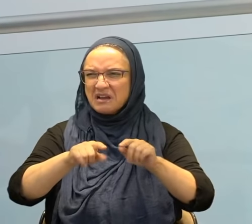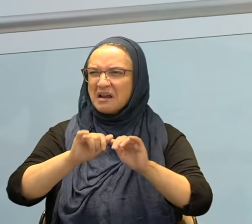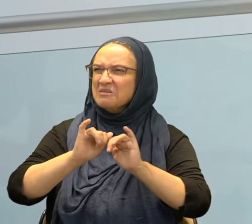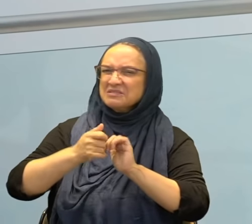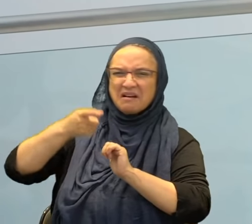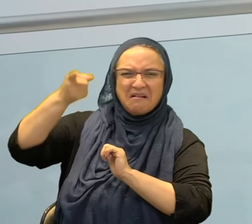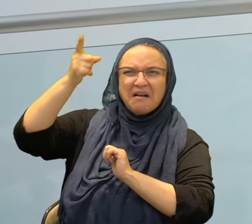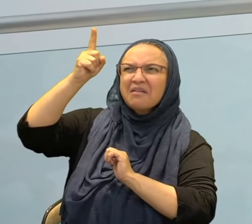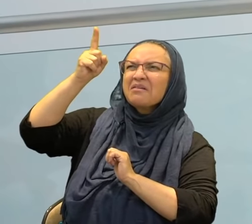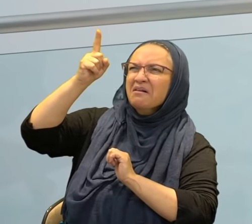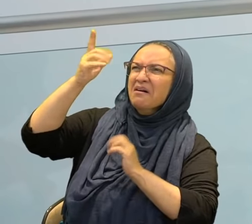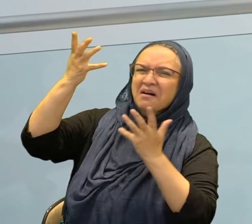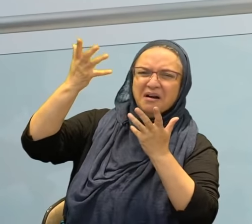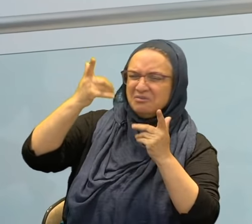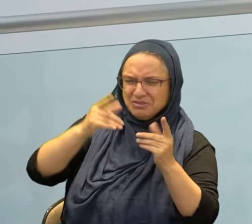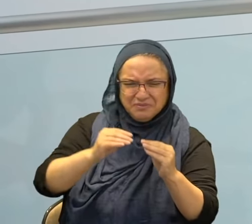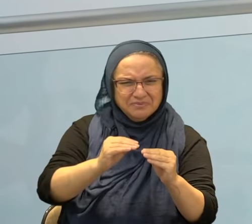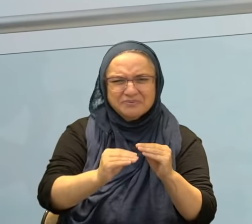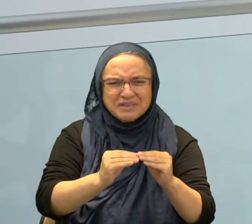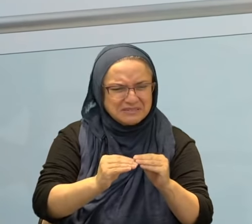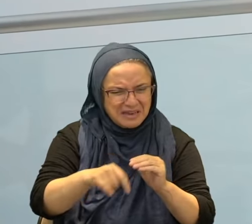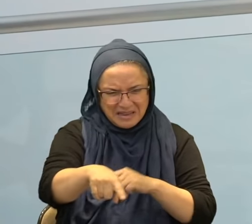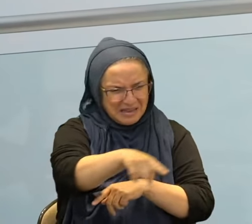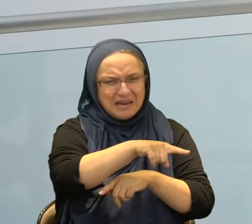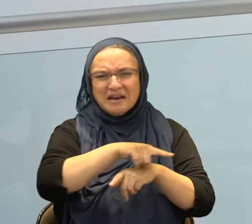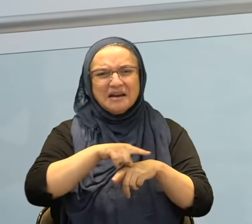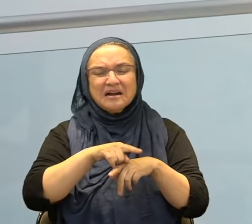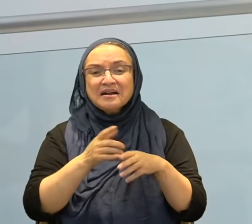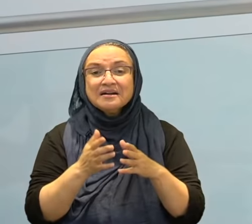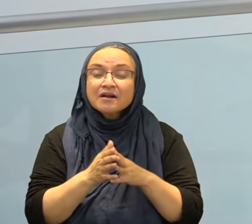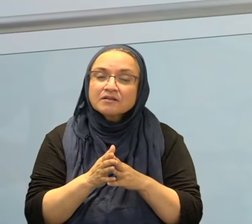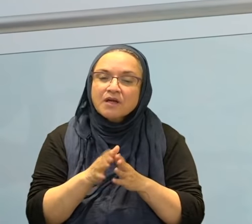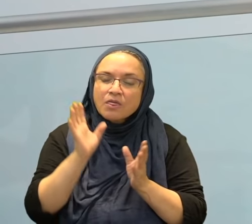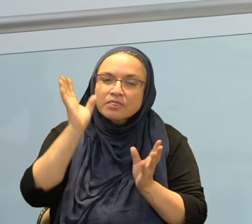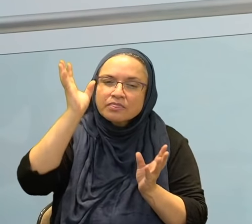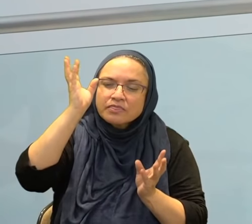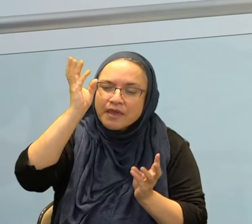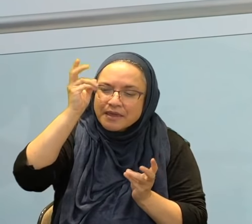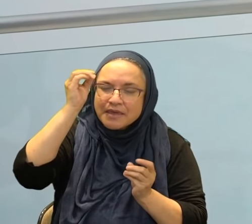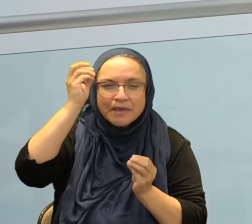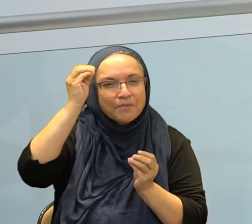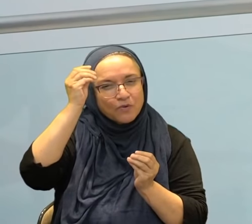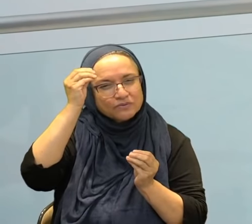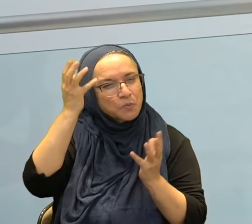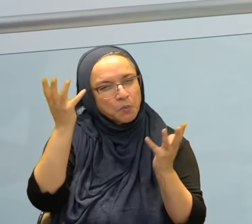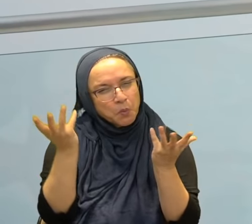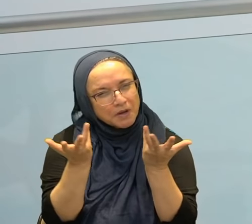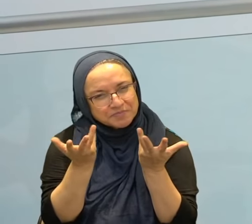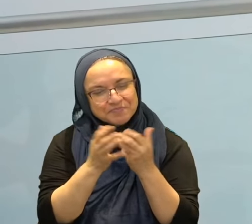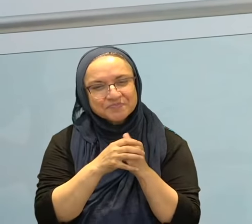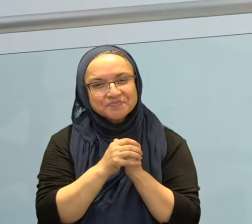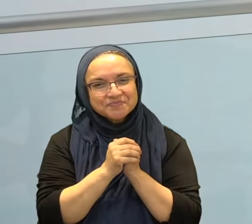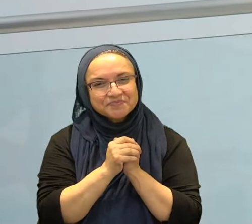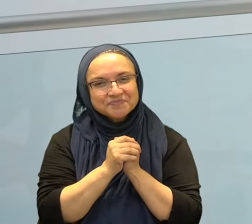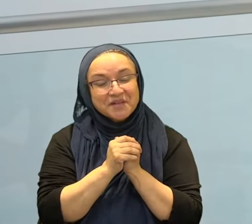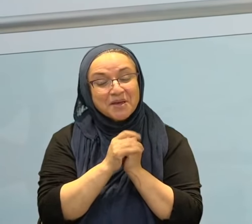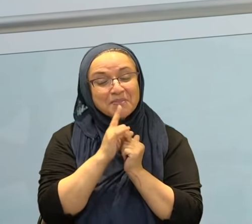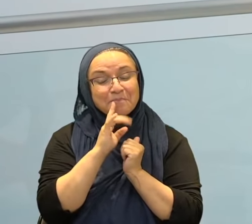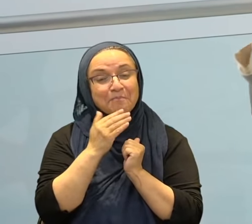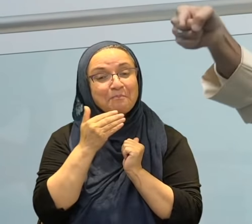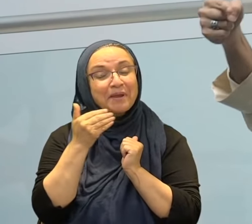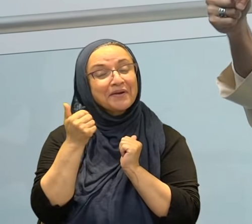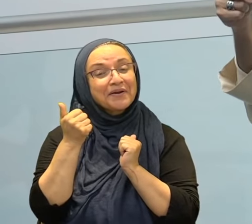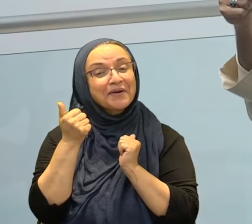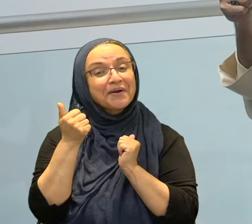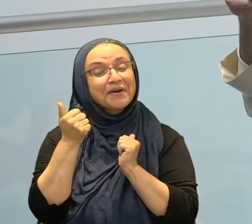to think about the potential. Just as you are feeling the pain of the uniqueness of the hardship, you have to think about